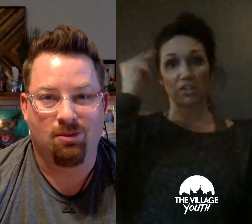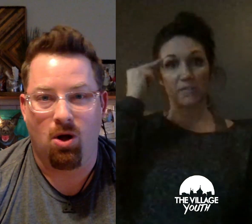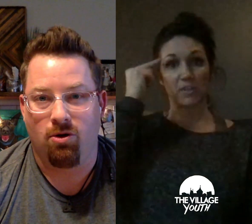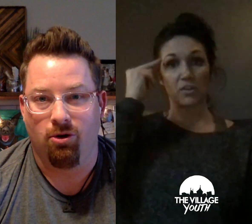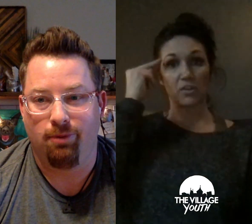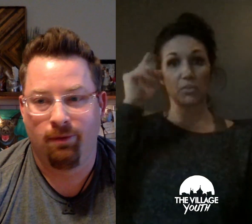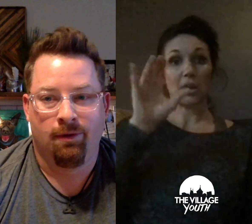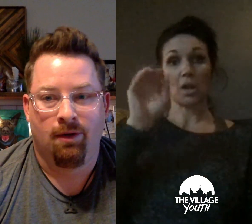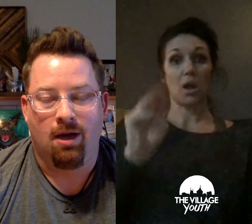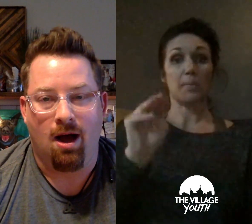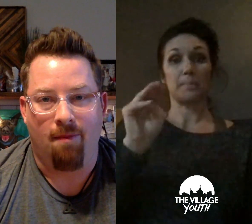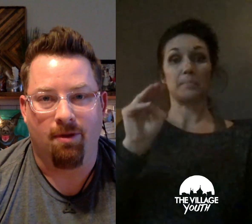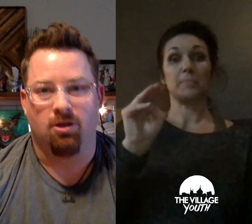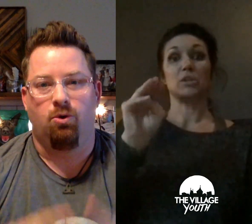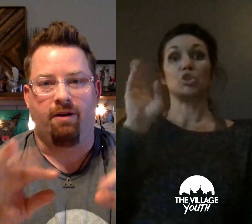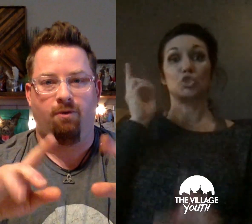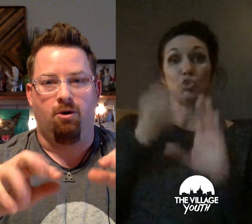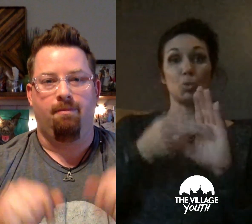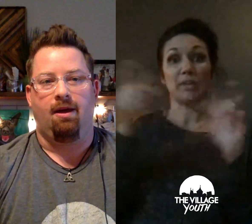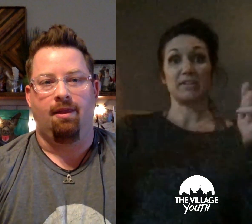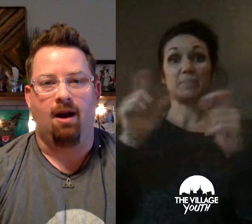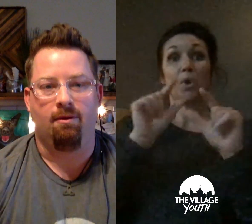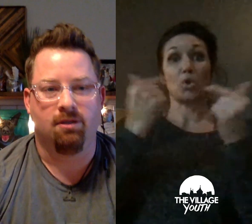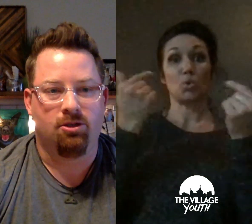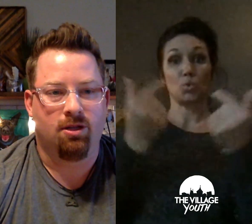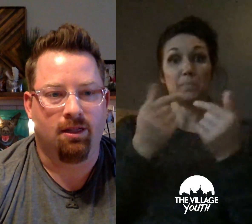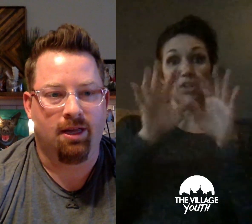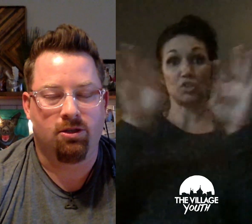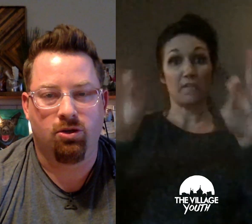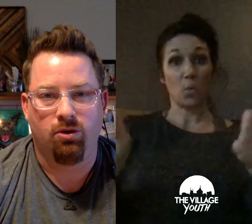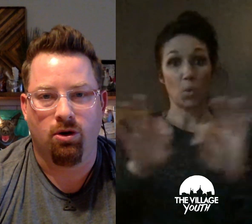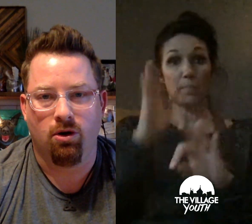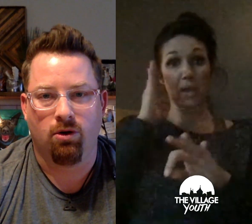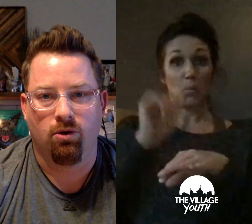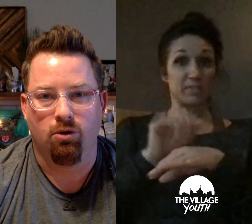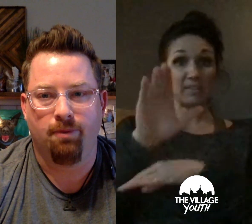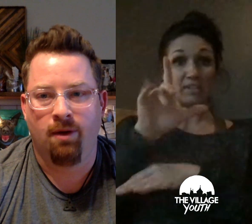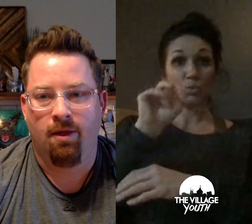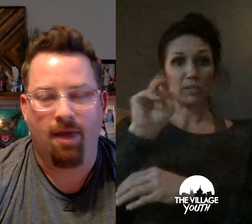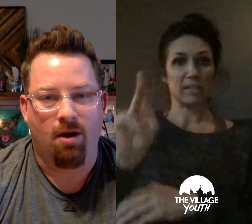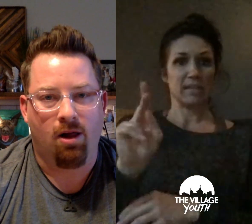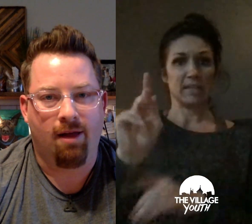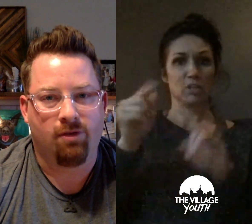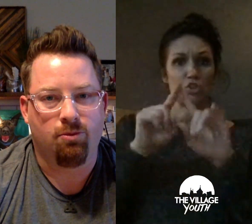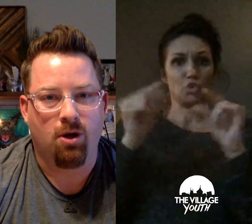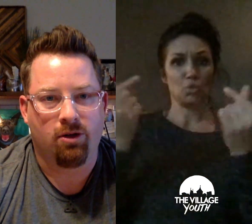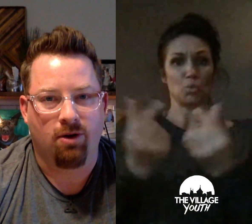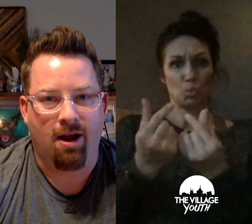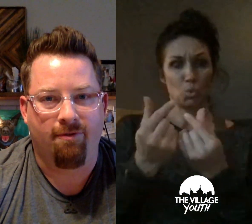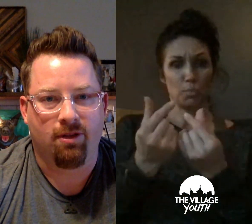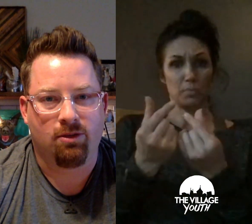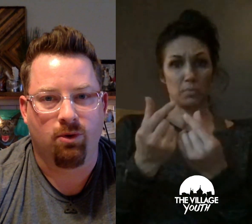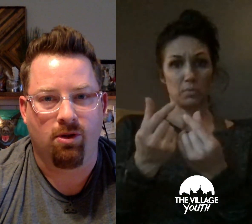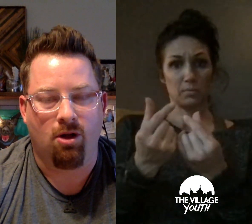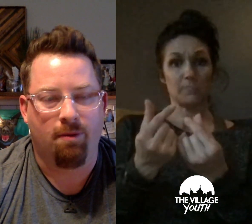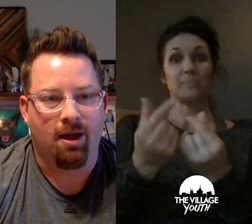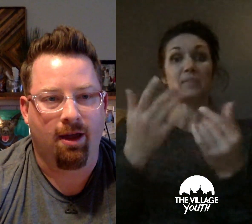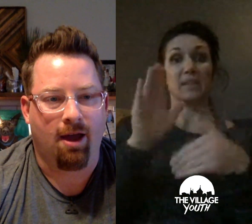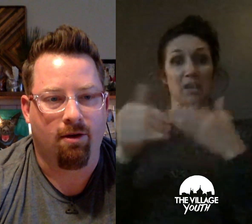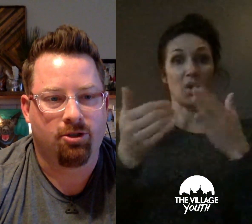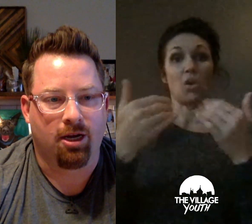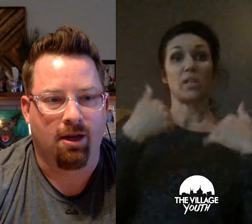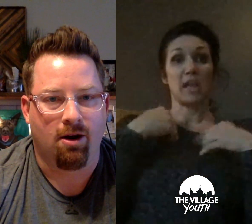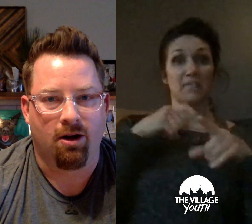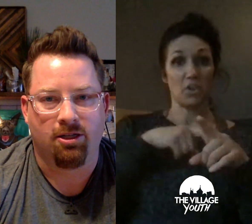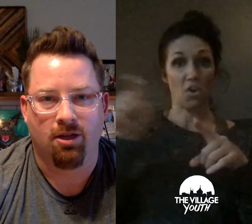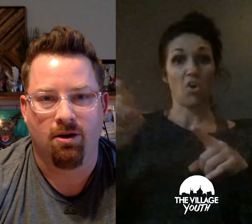thevillagenashville.com/join small group. There's a quick form, and then I will send you the link to your group. They all have Zoom calls right after this where they'll all be hanging